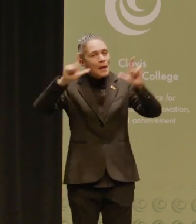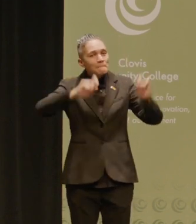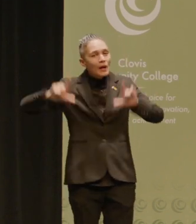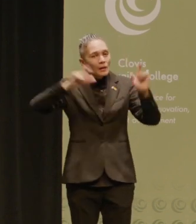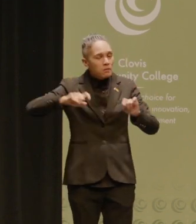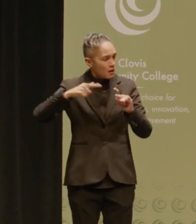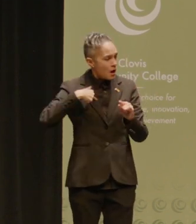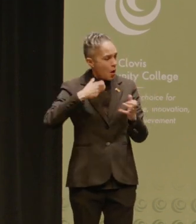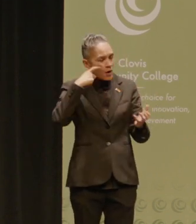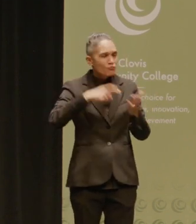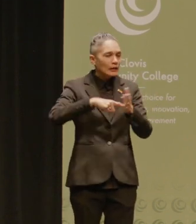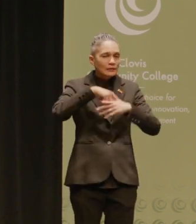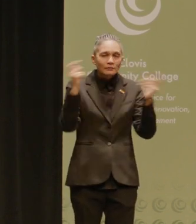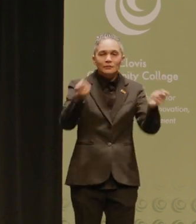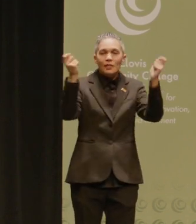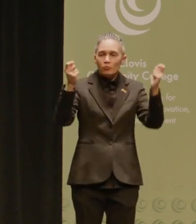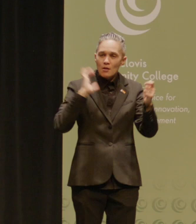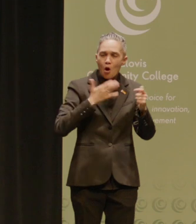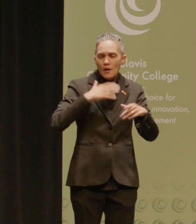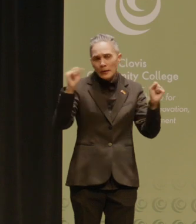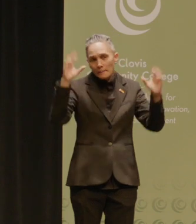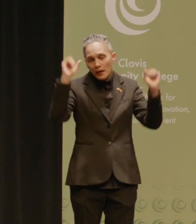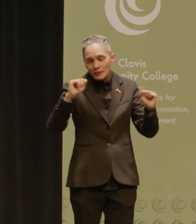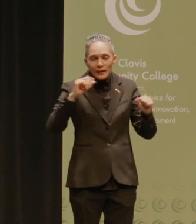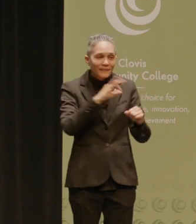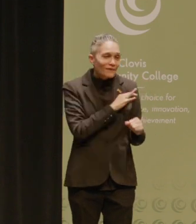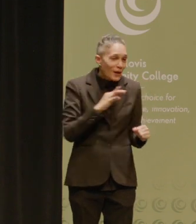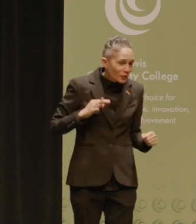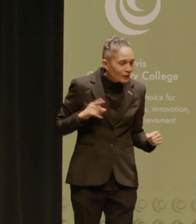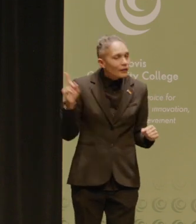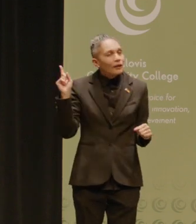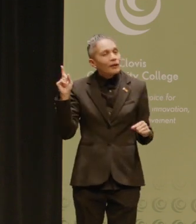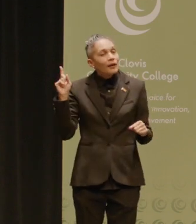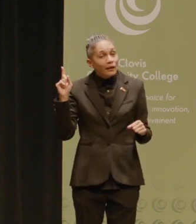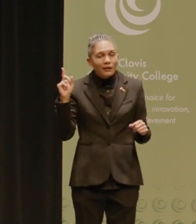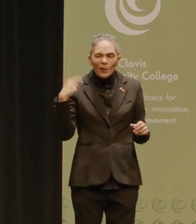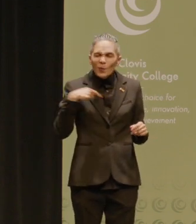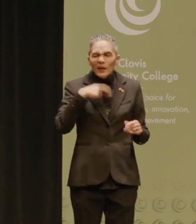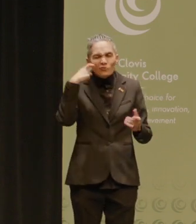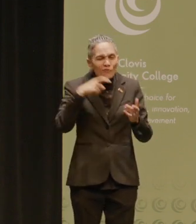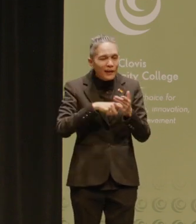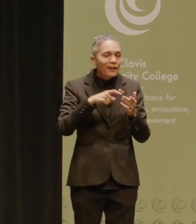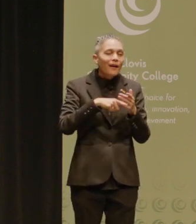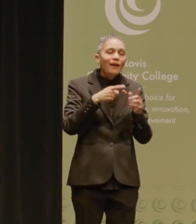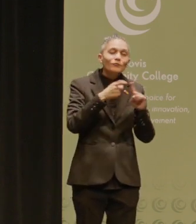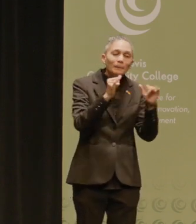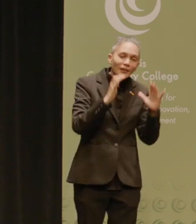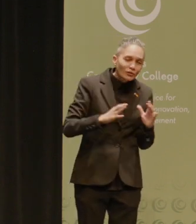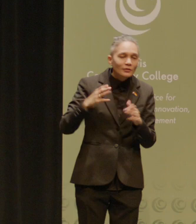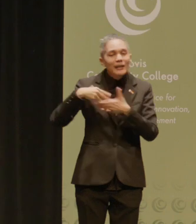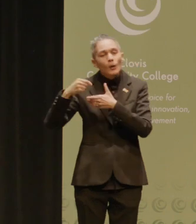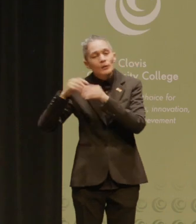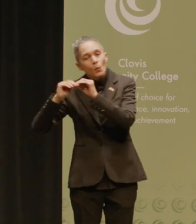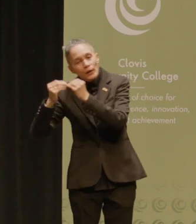need to recognize and celebrate our amazing faculty. The faculty that you saw on this, they were recognized by their peers and by outside organizations